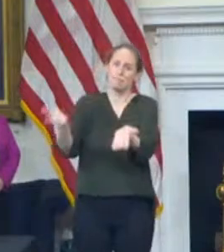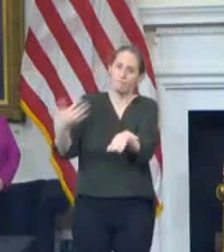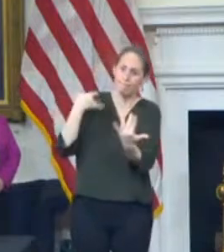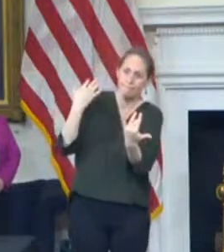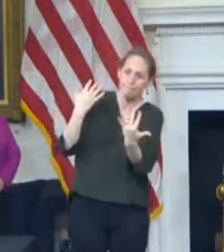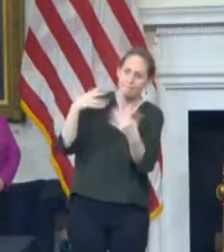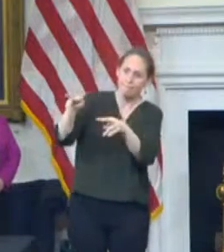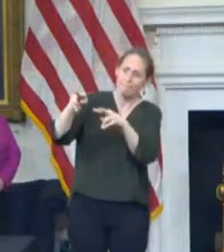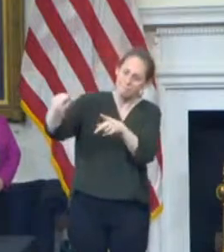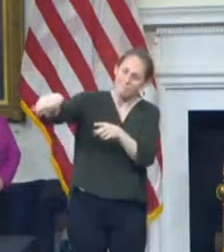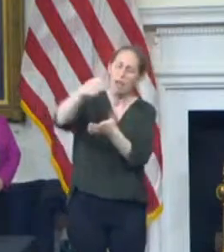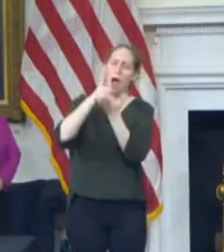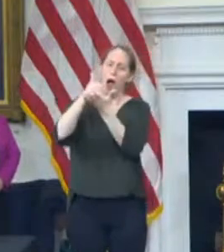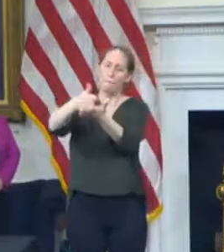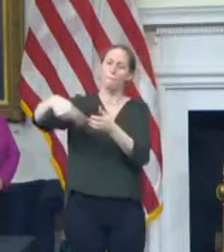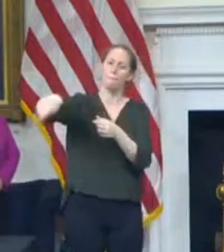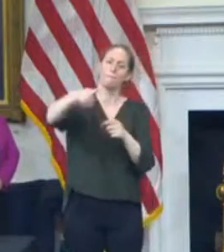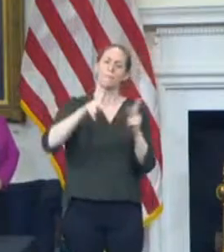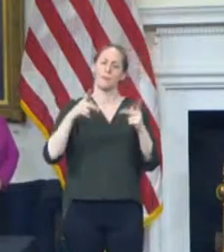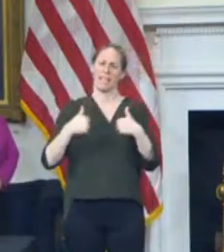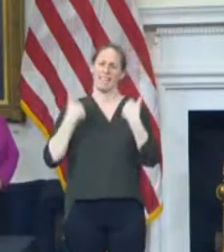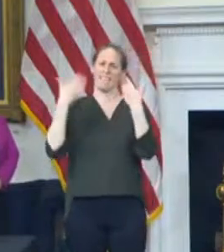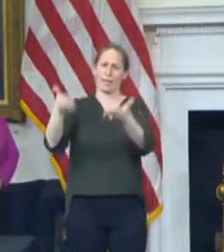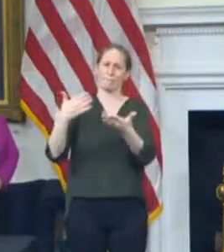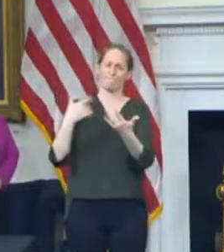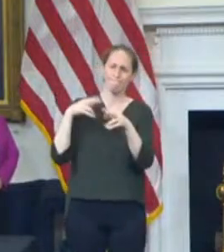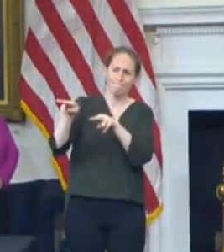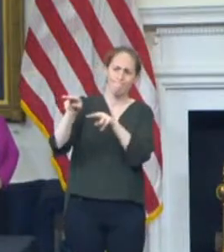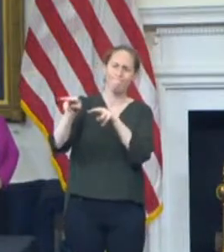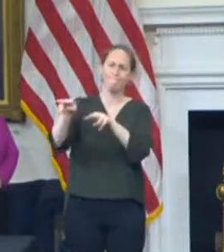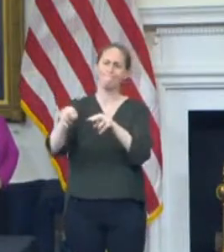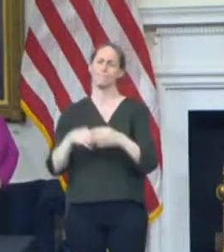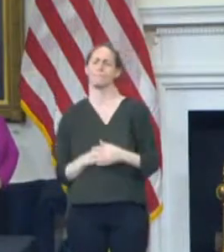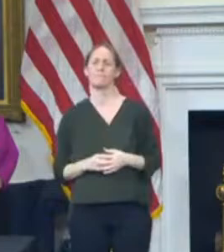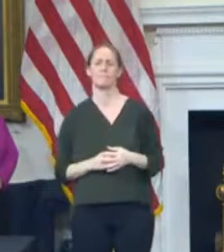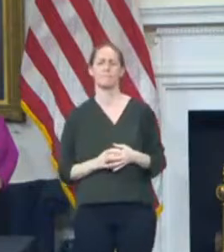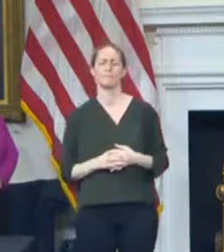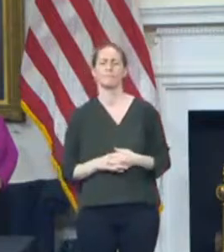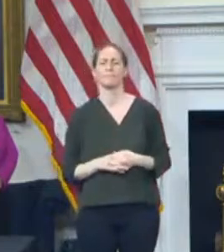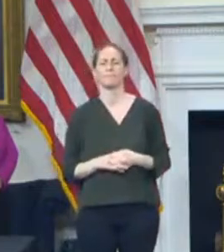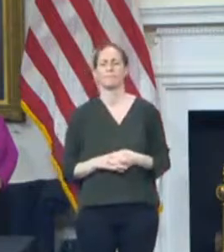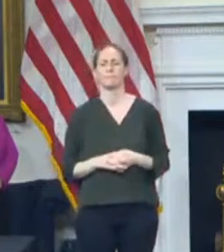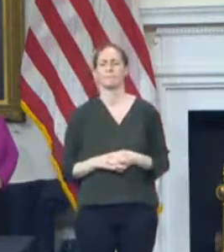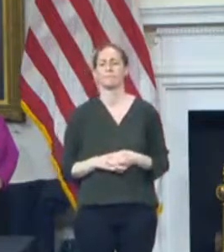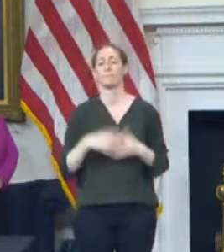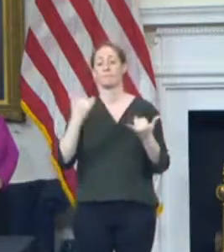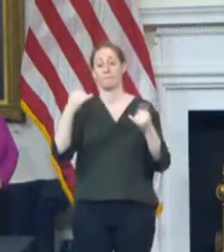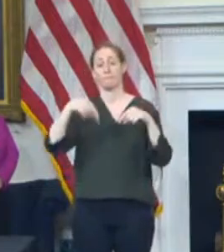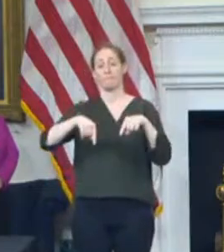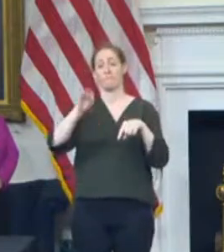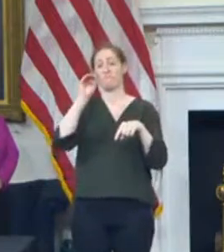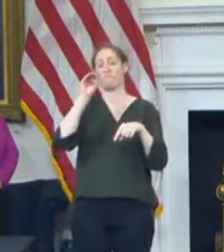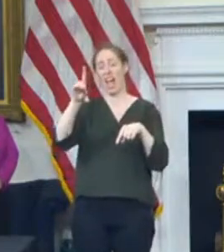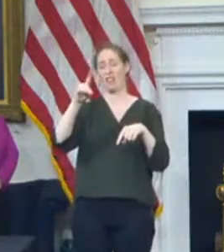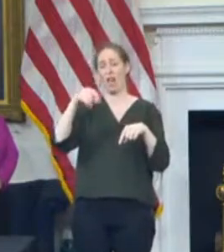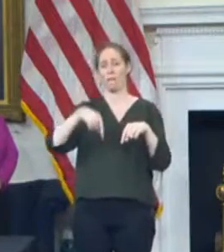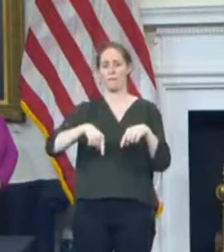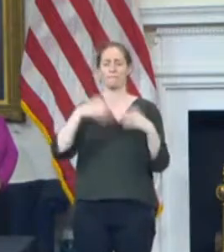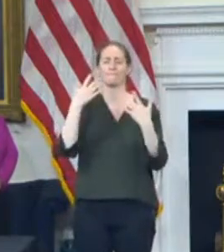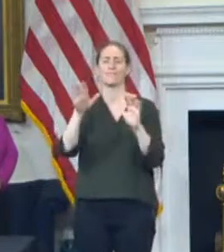them to help citizens and small businesses in their communities. The state passed through more